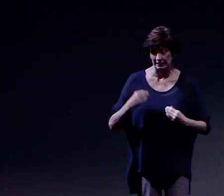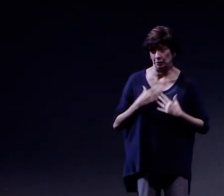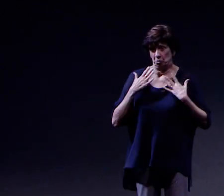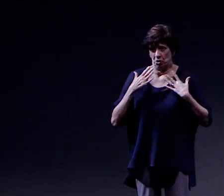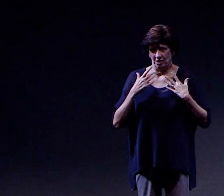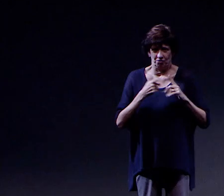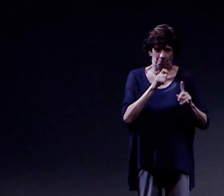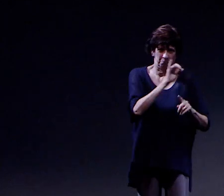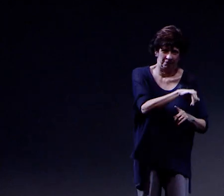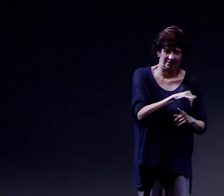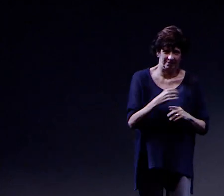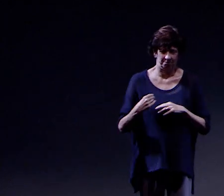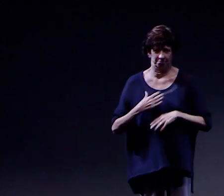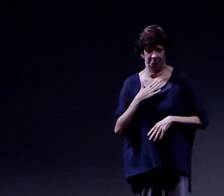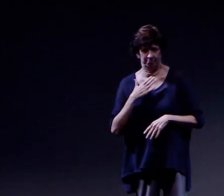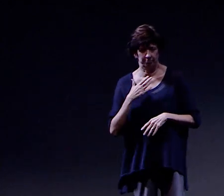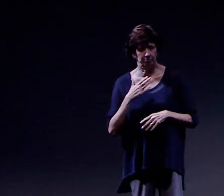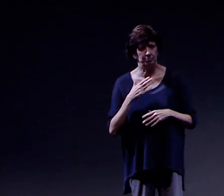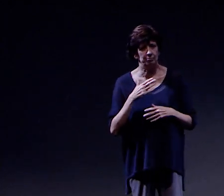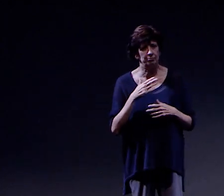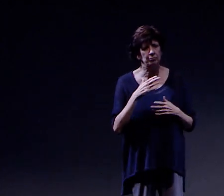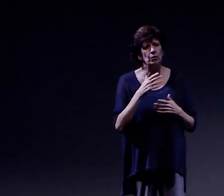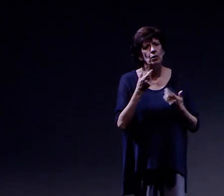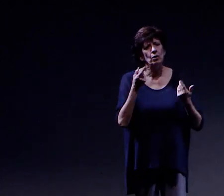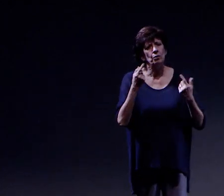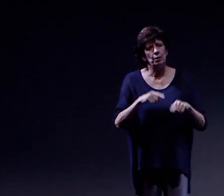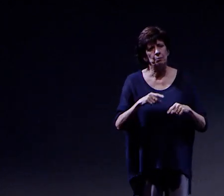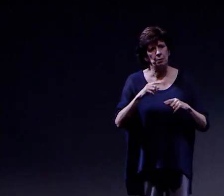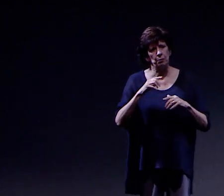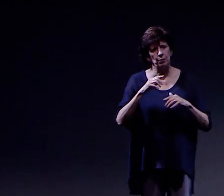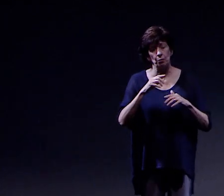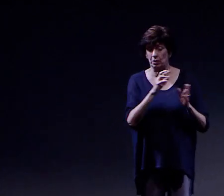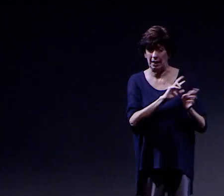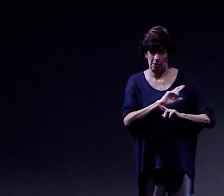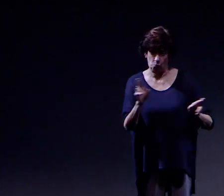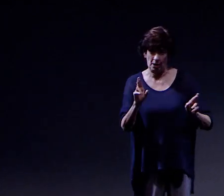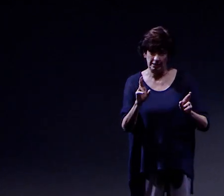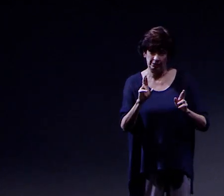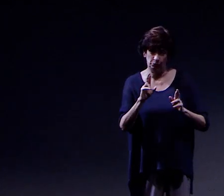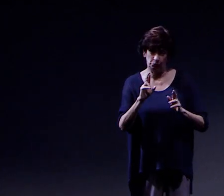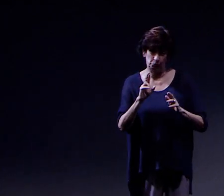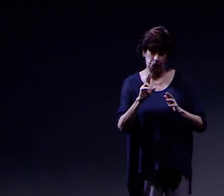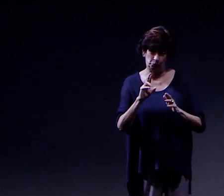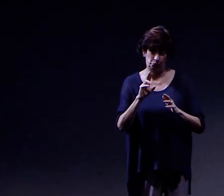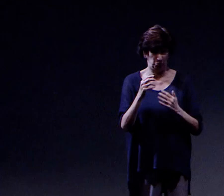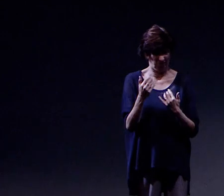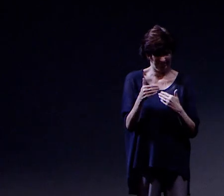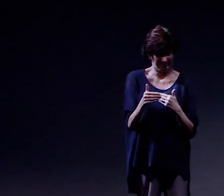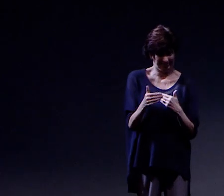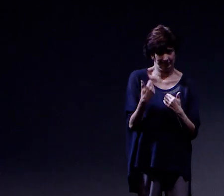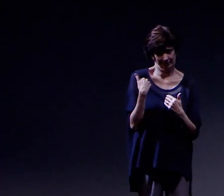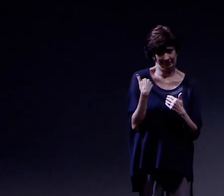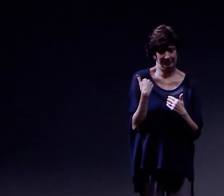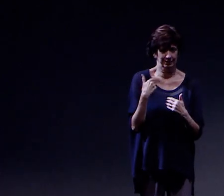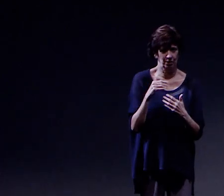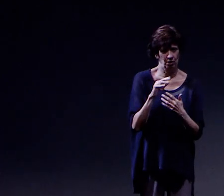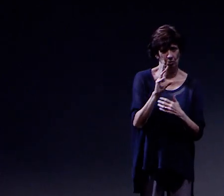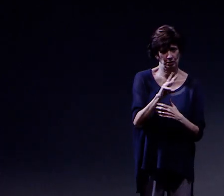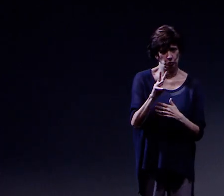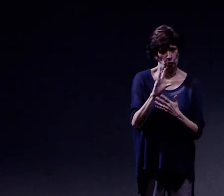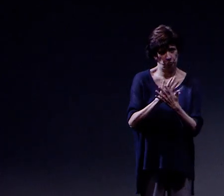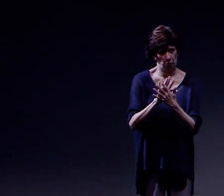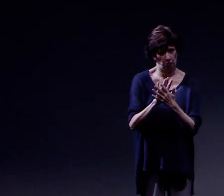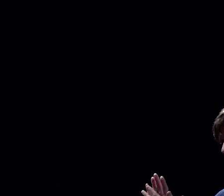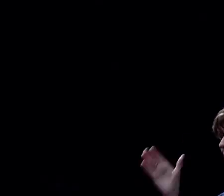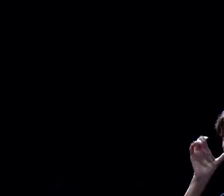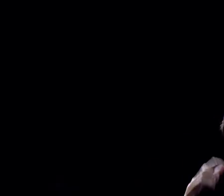inspiration, when they were building the, or getting ready to do the Westworld movie, they heard